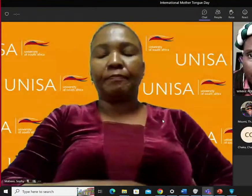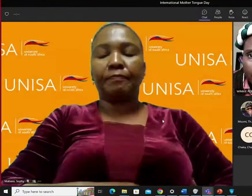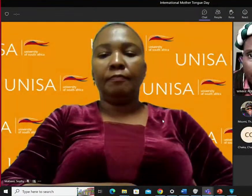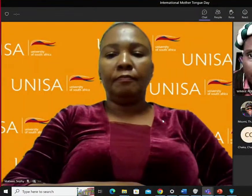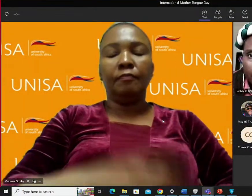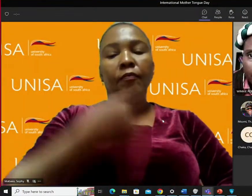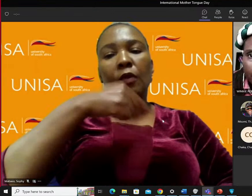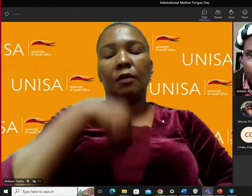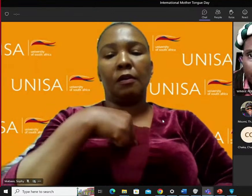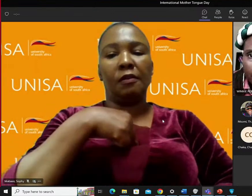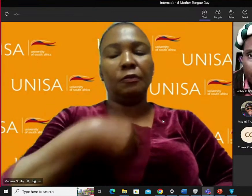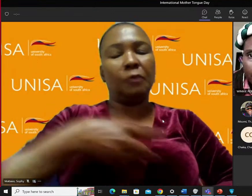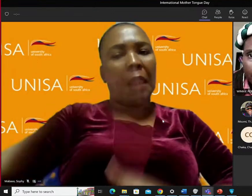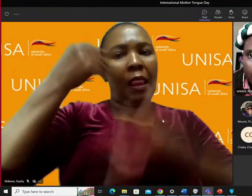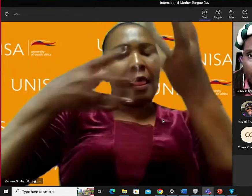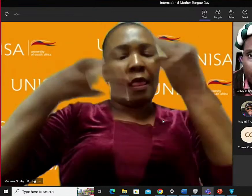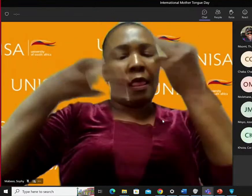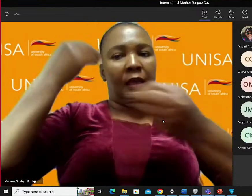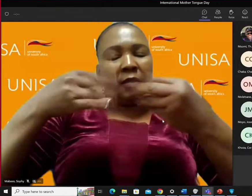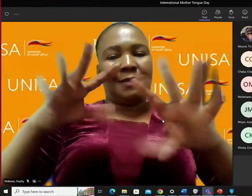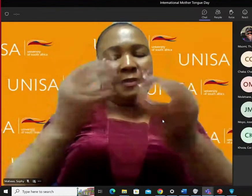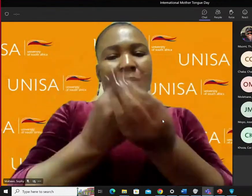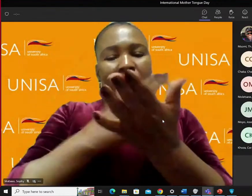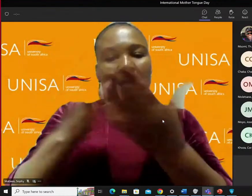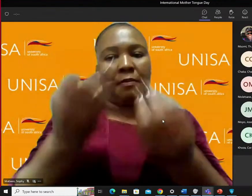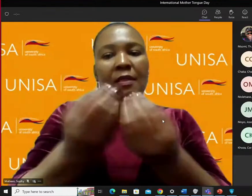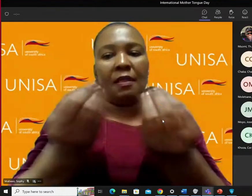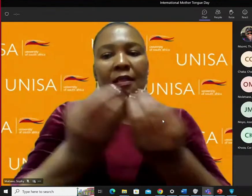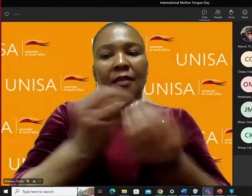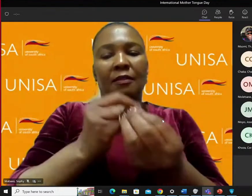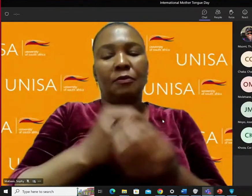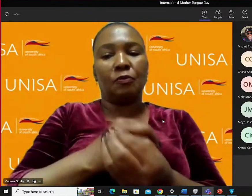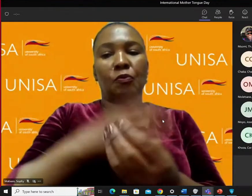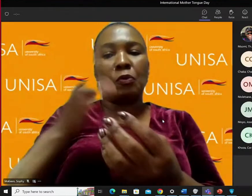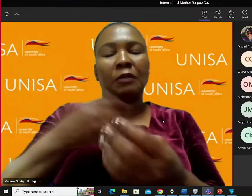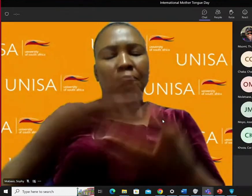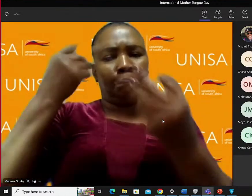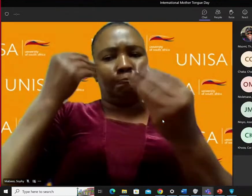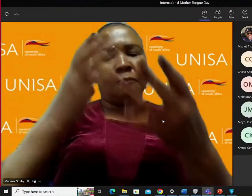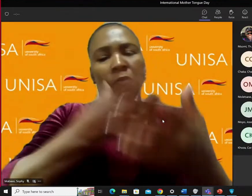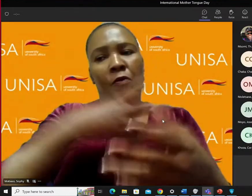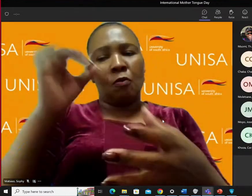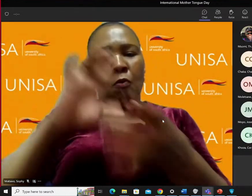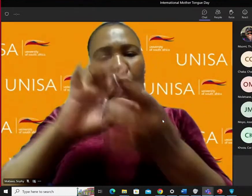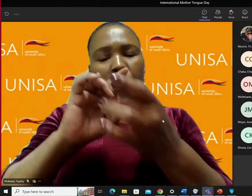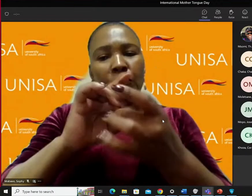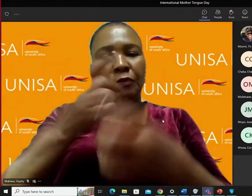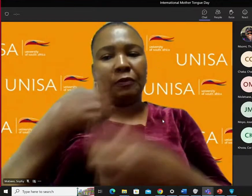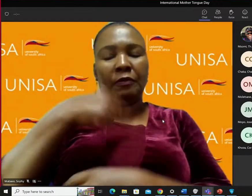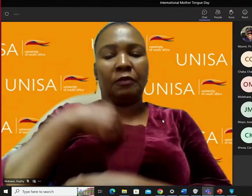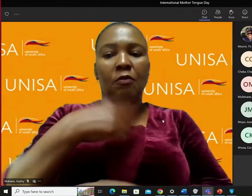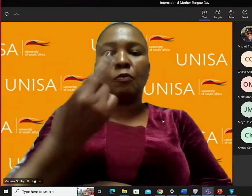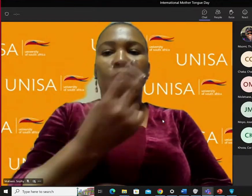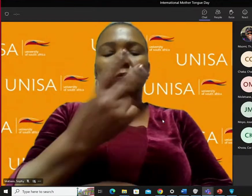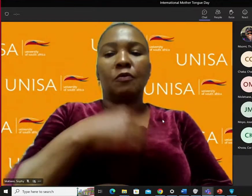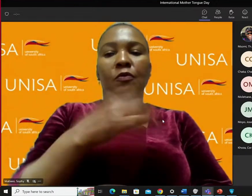we have learned something today that we're going to take with us. And also we